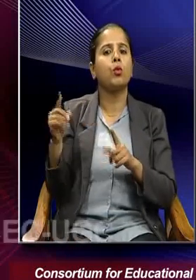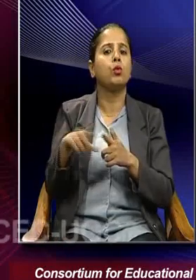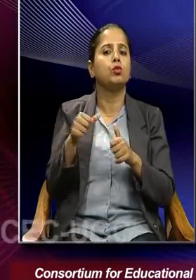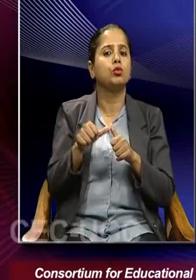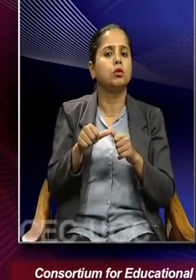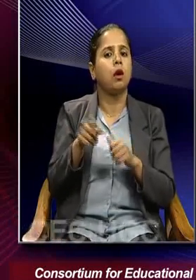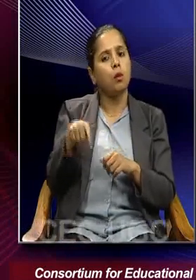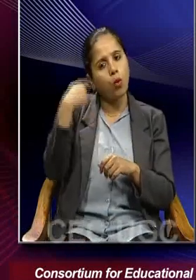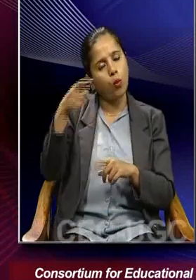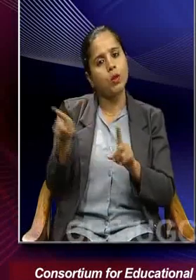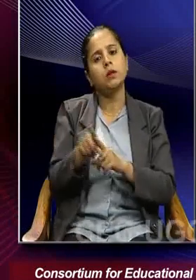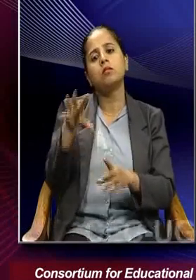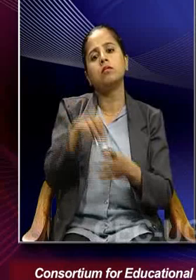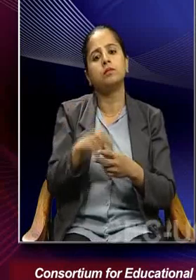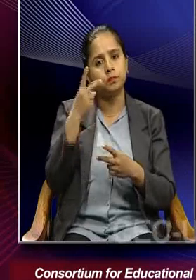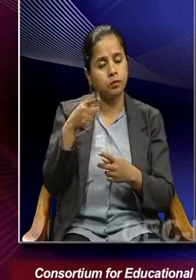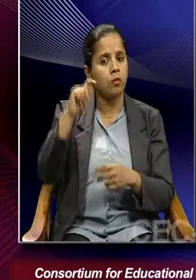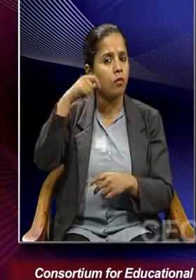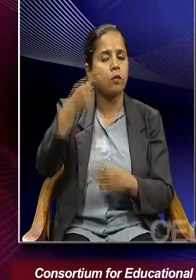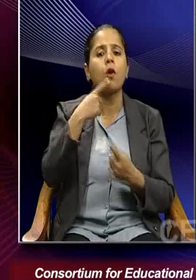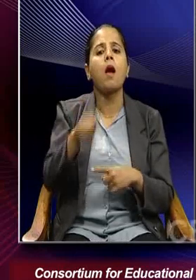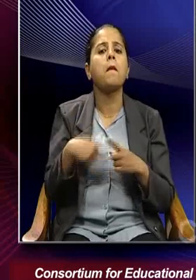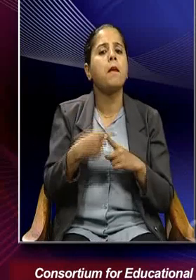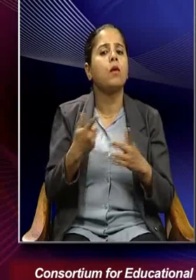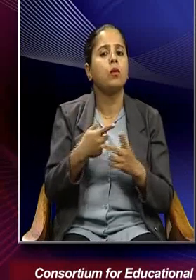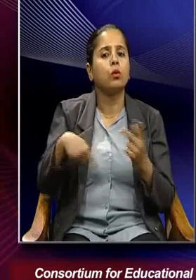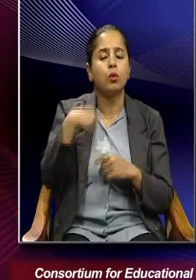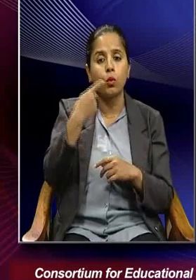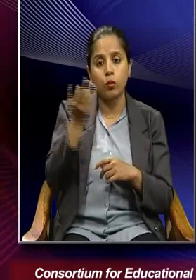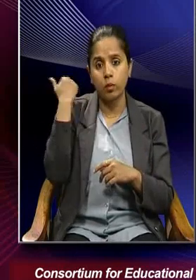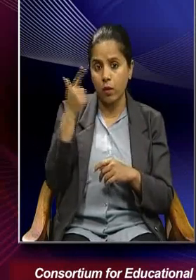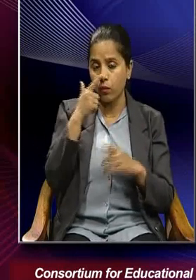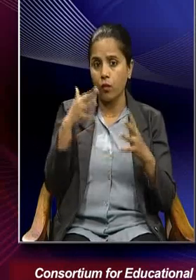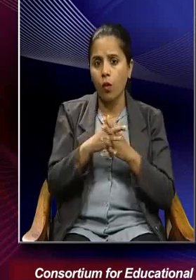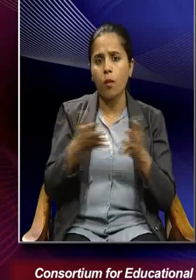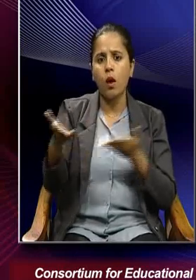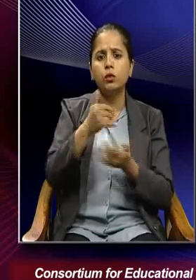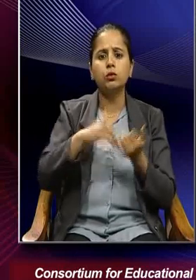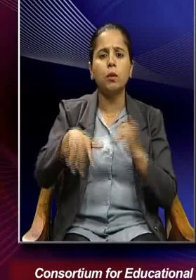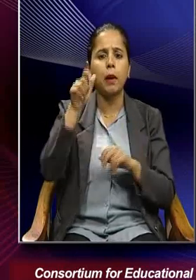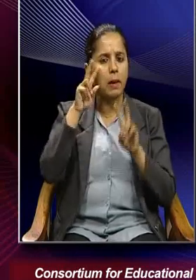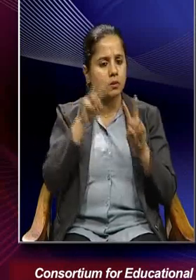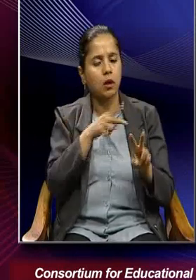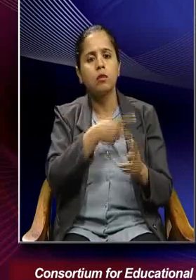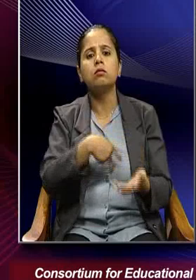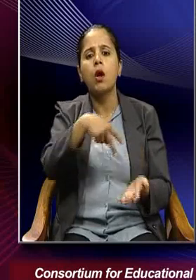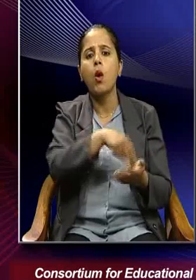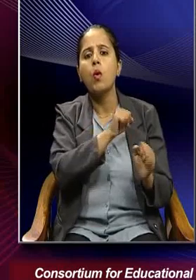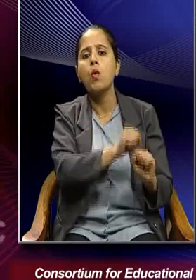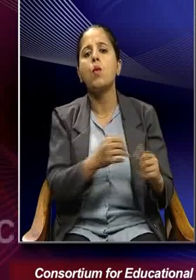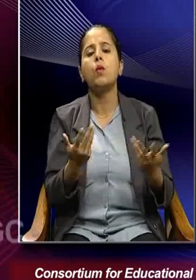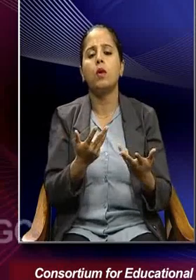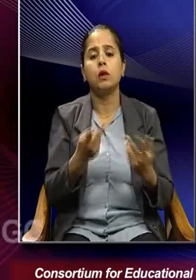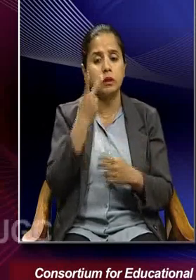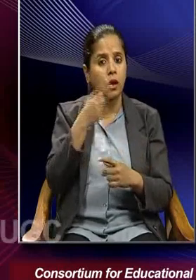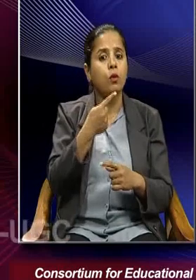particular film. So film basically talks about the position of the women in the society. It also talks about the kind